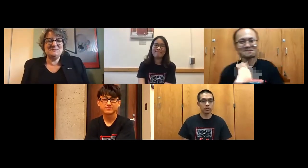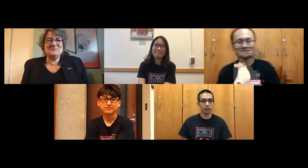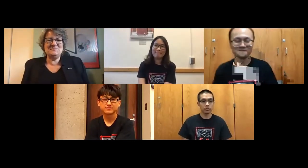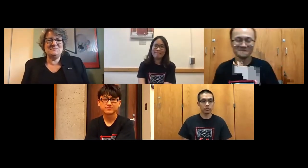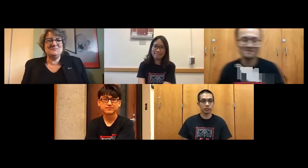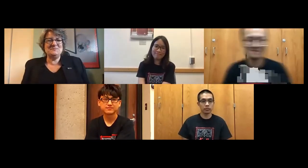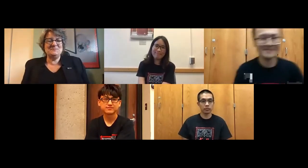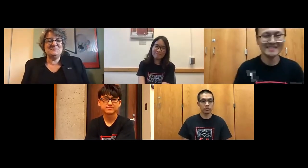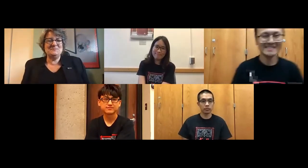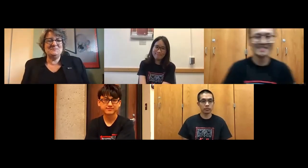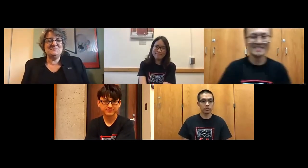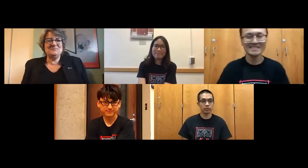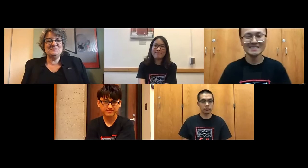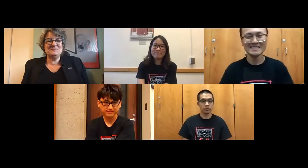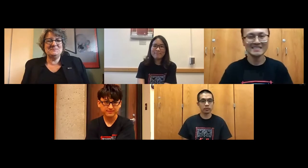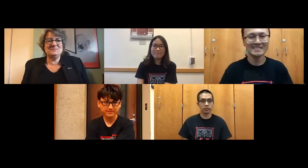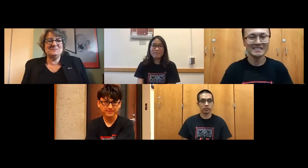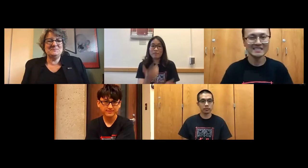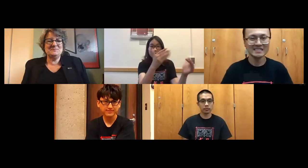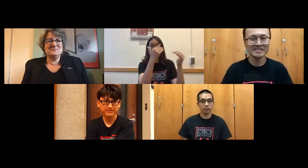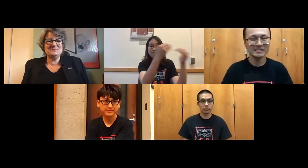Okay. Go ahead. Sorry.